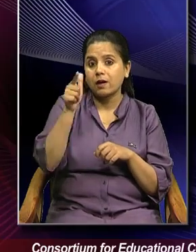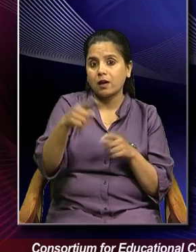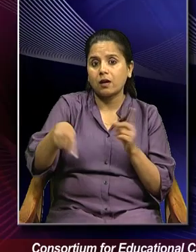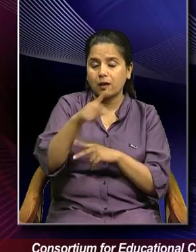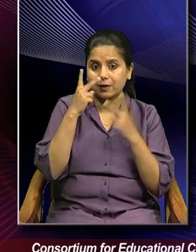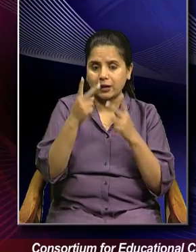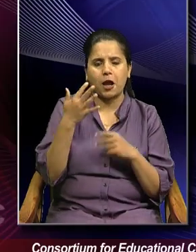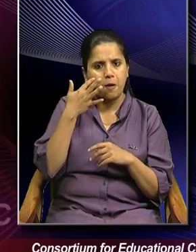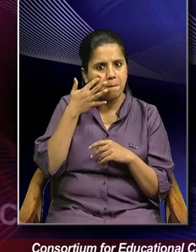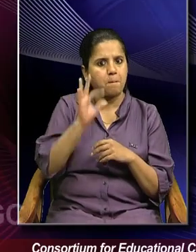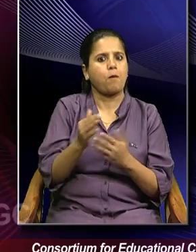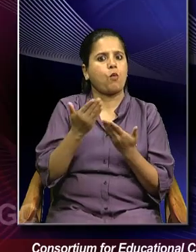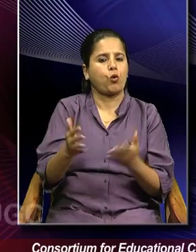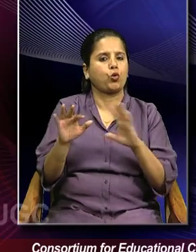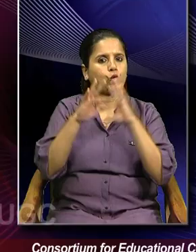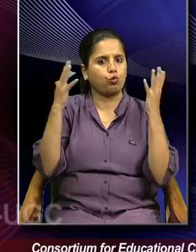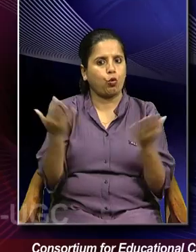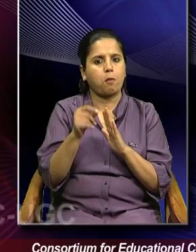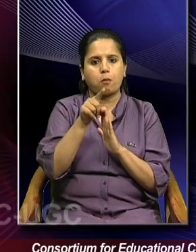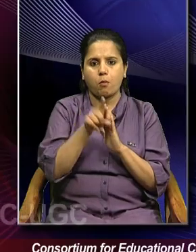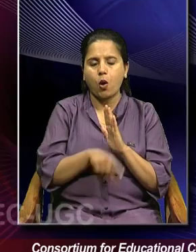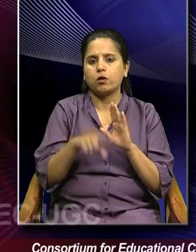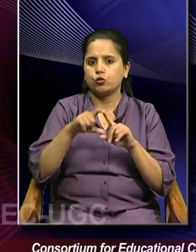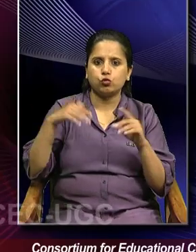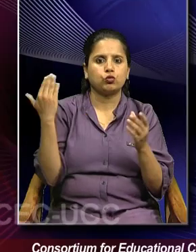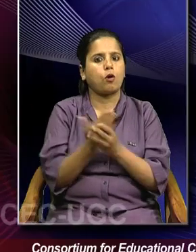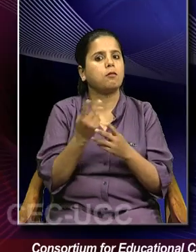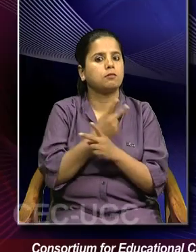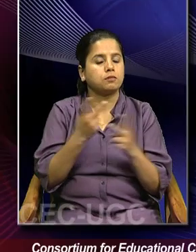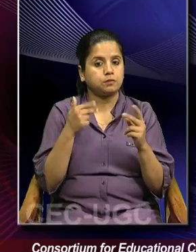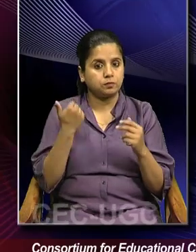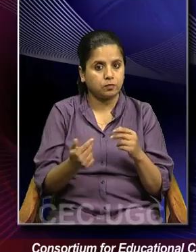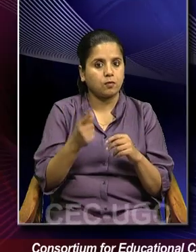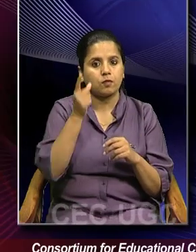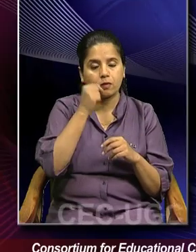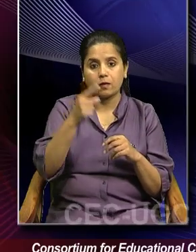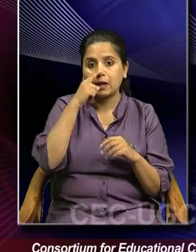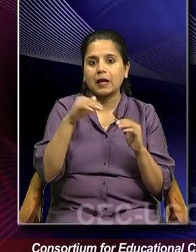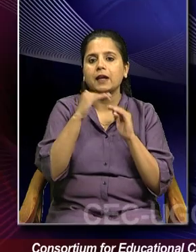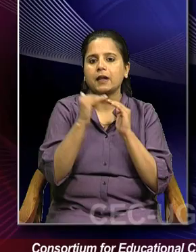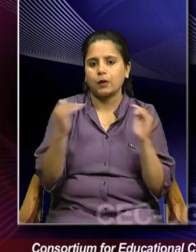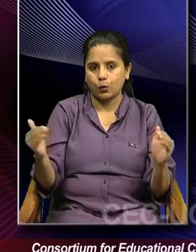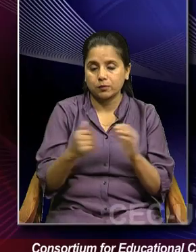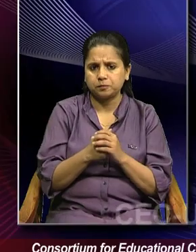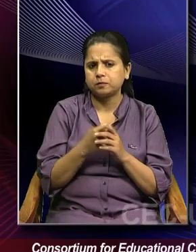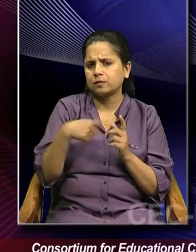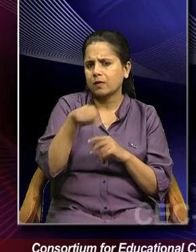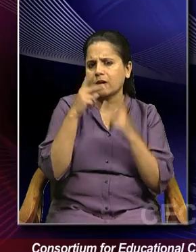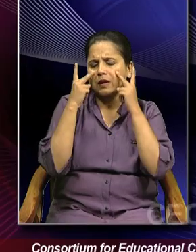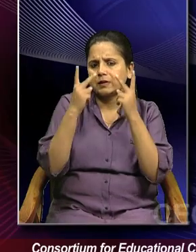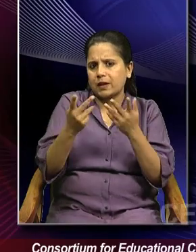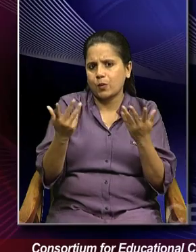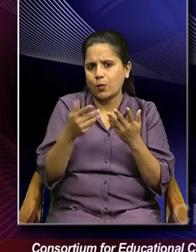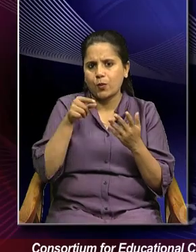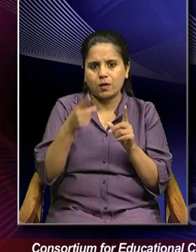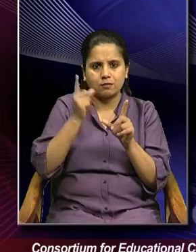an important global policy document on gender equality. So, what we see here is that